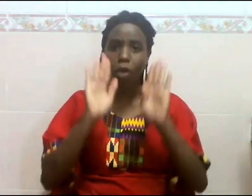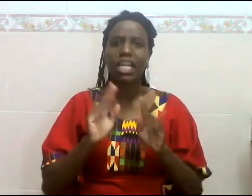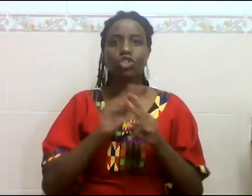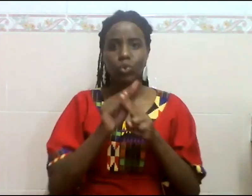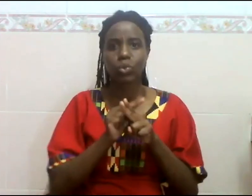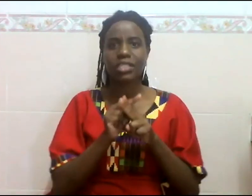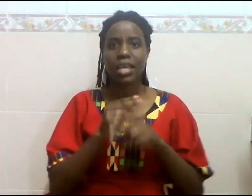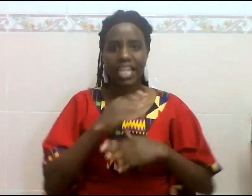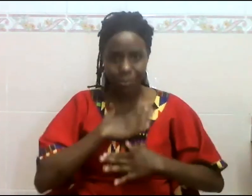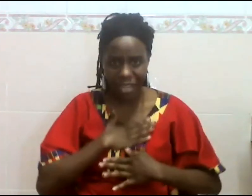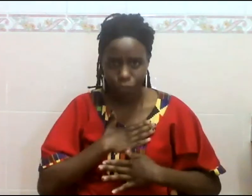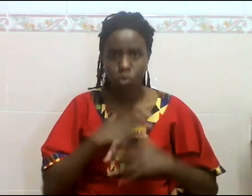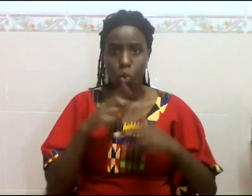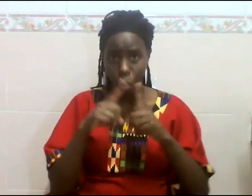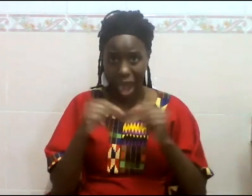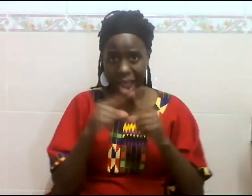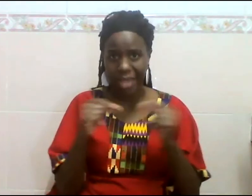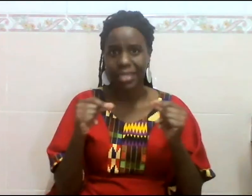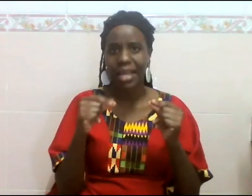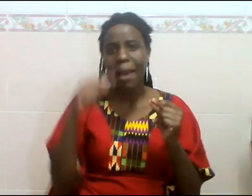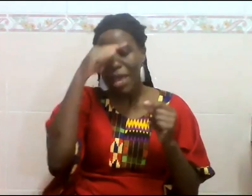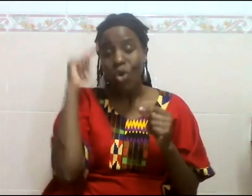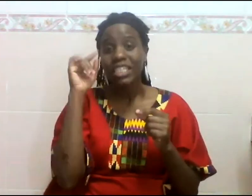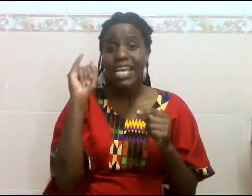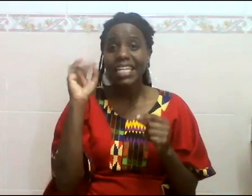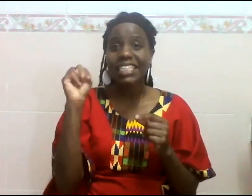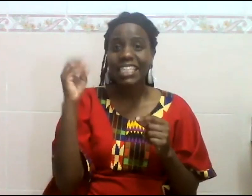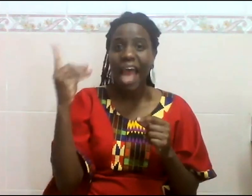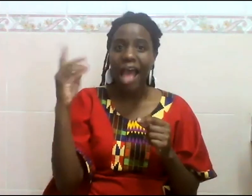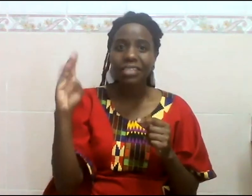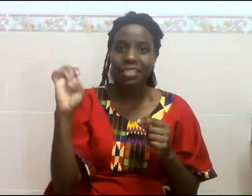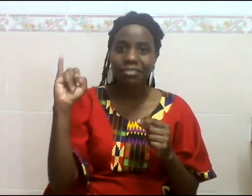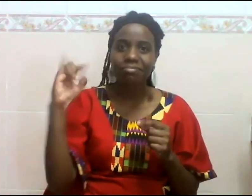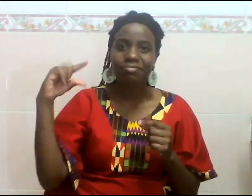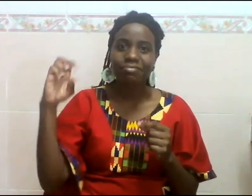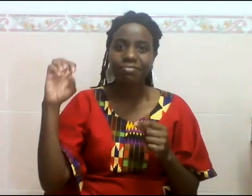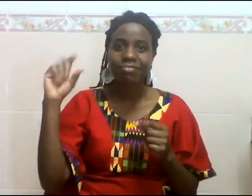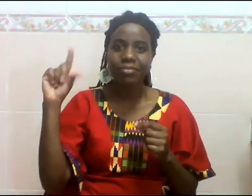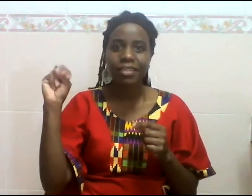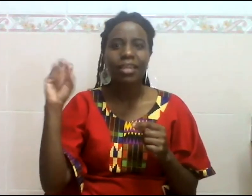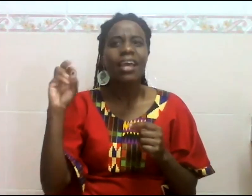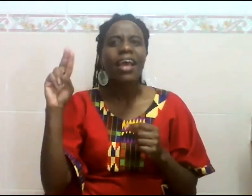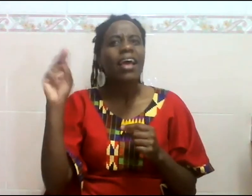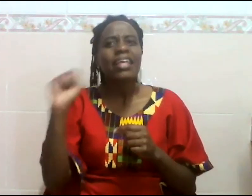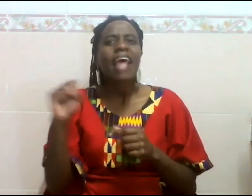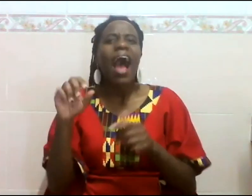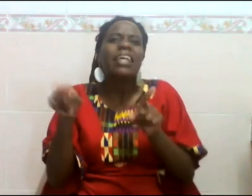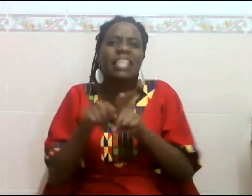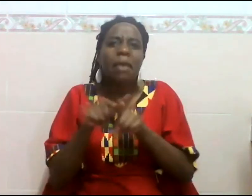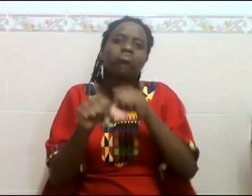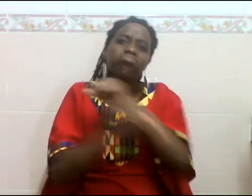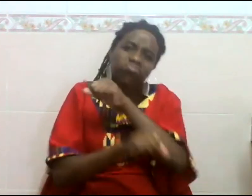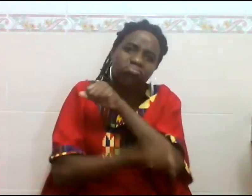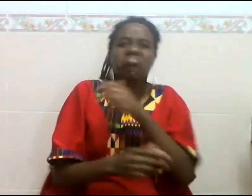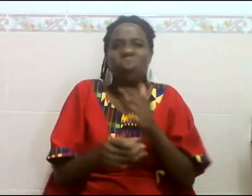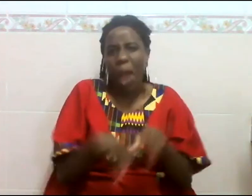equated with primitive almost. And so we need to move away from that and just simply collaborate with communities and